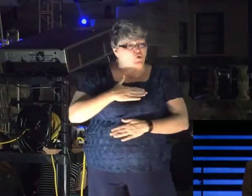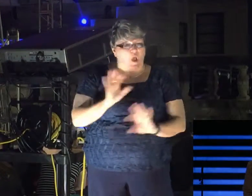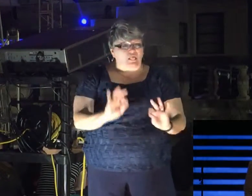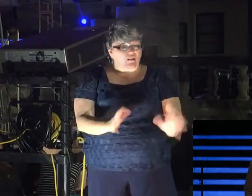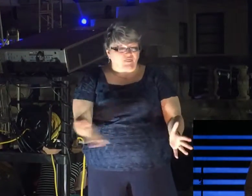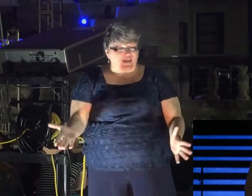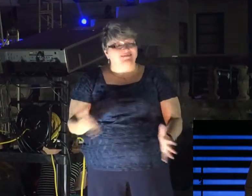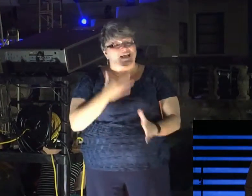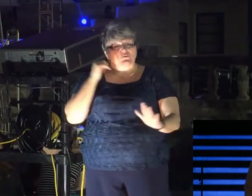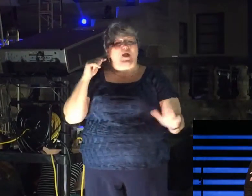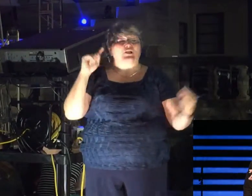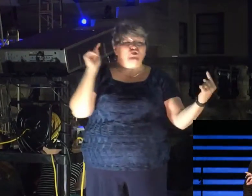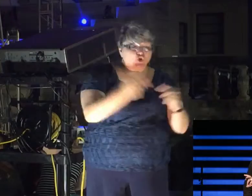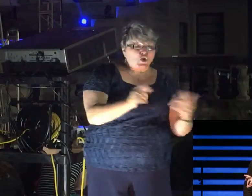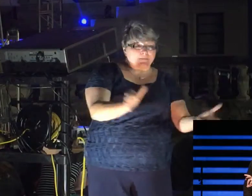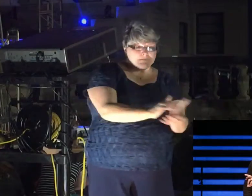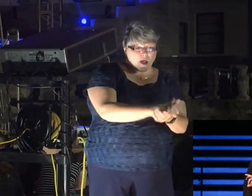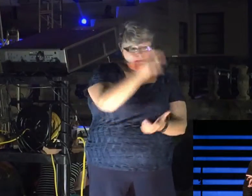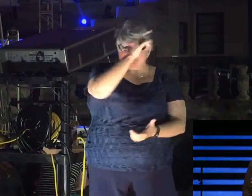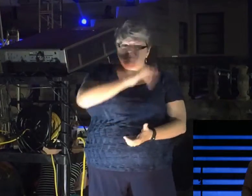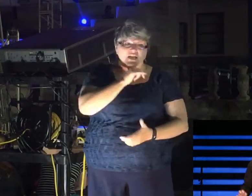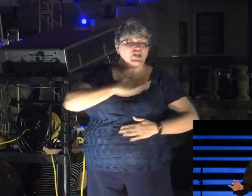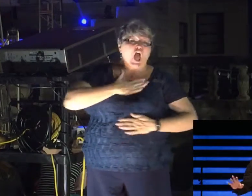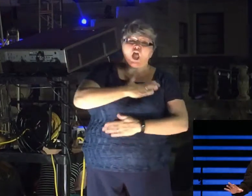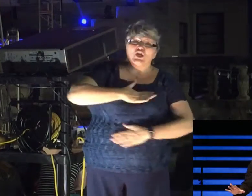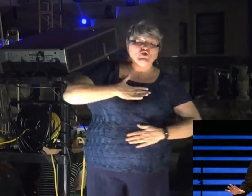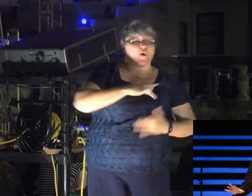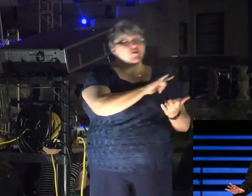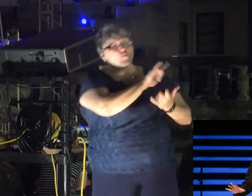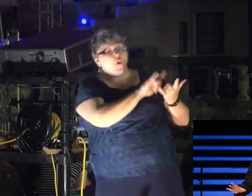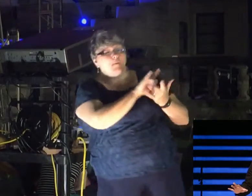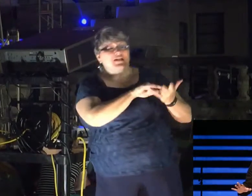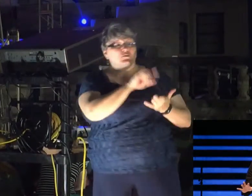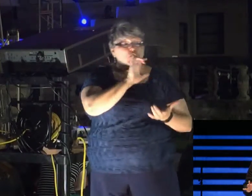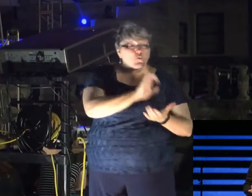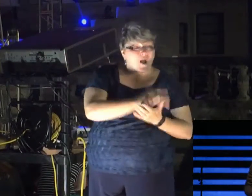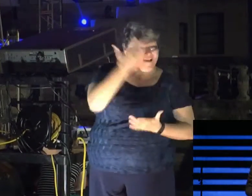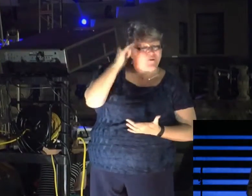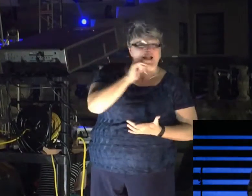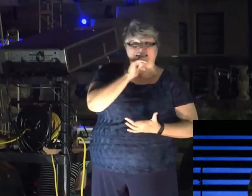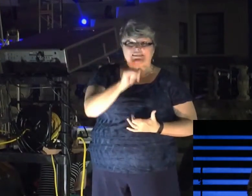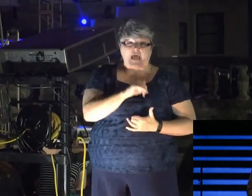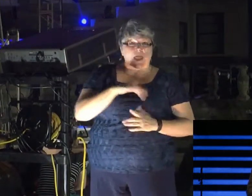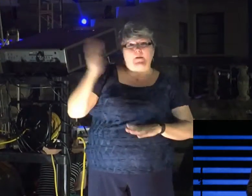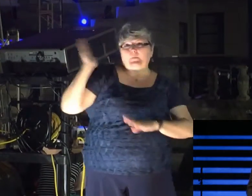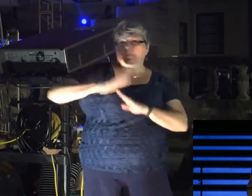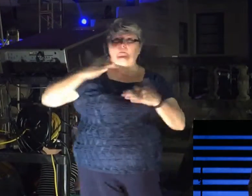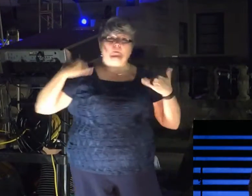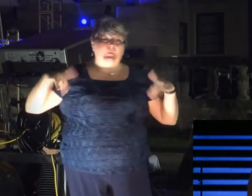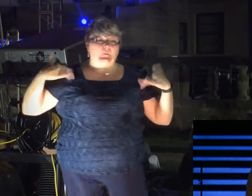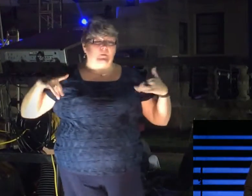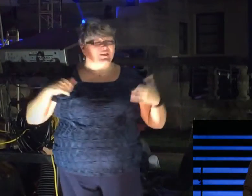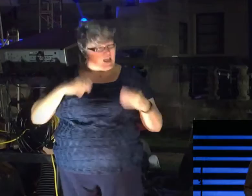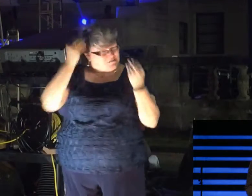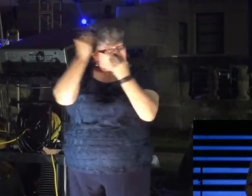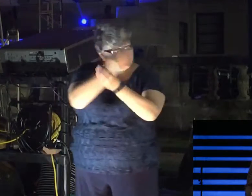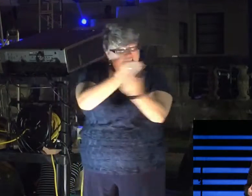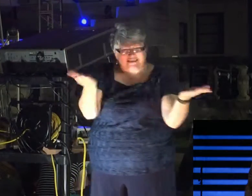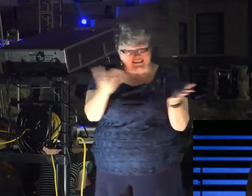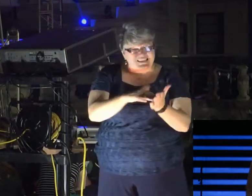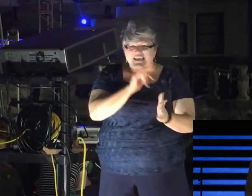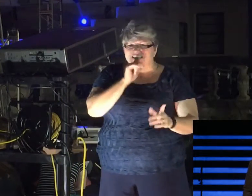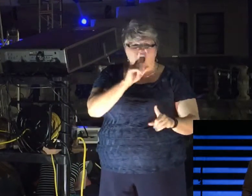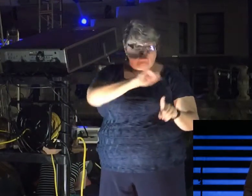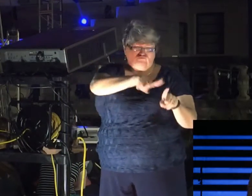little things. That's why it's killing marriages, because men aren't enjoying the romance of their wives because it's not as extreme. And